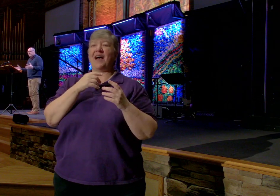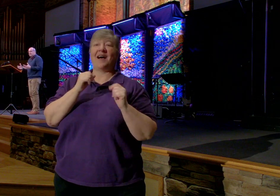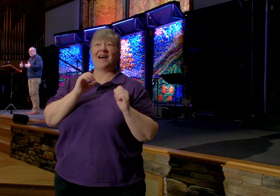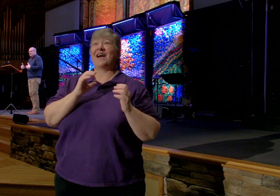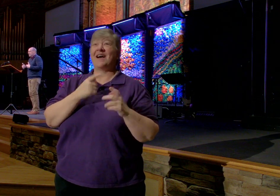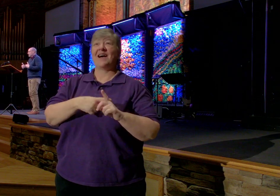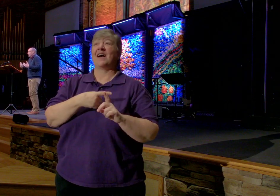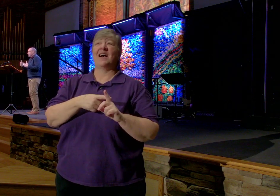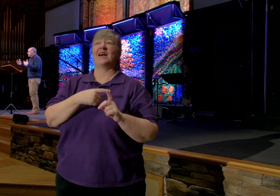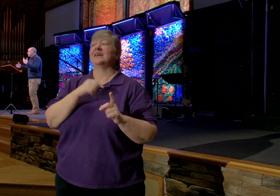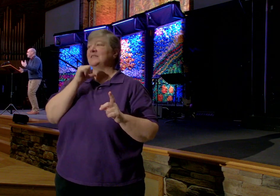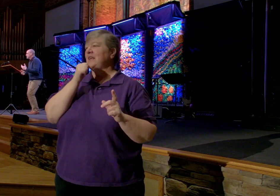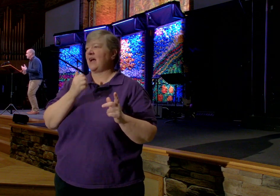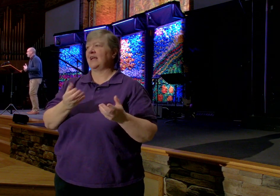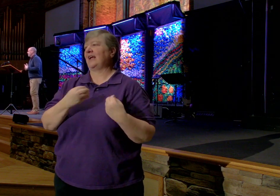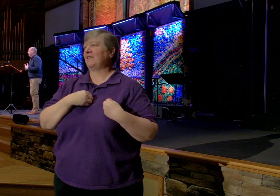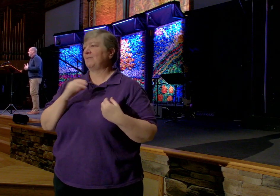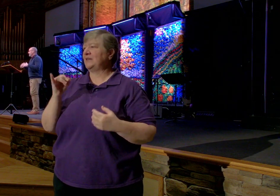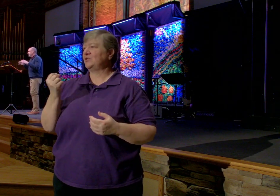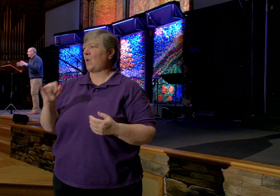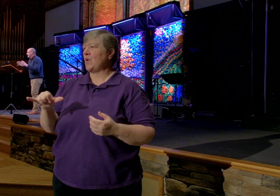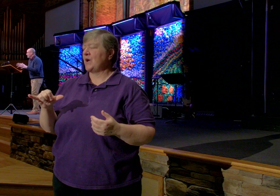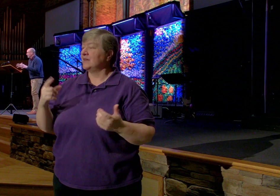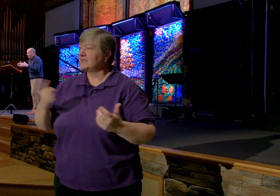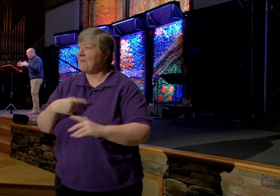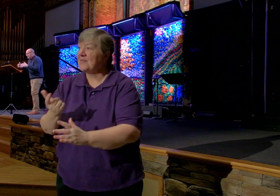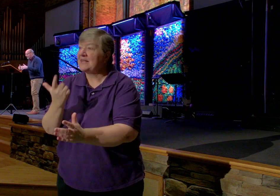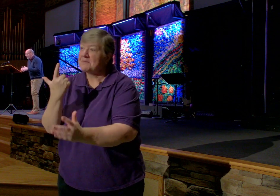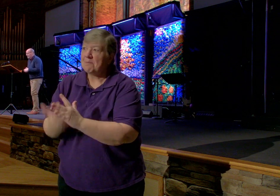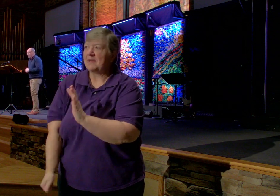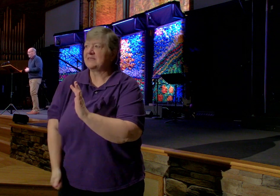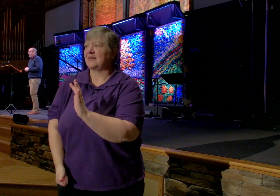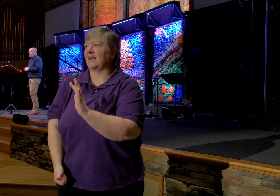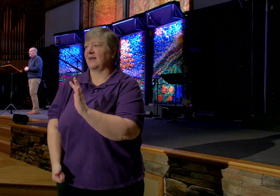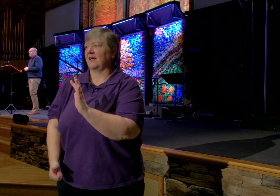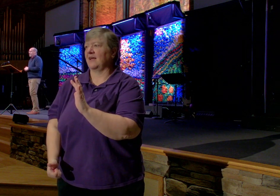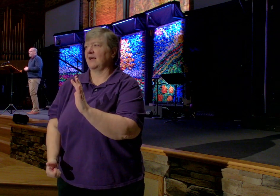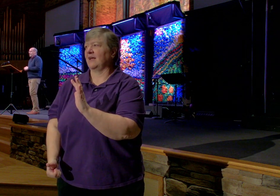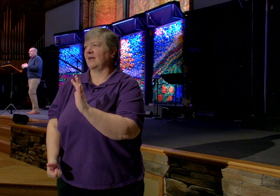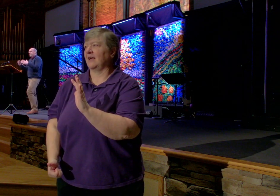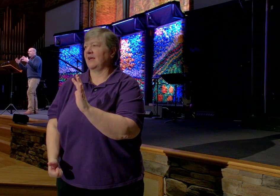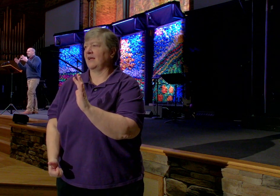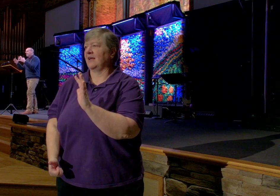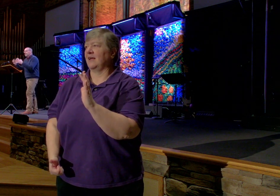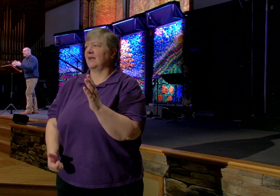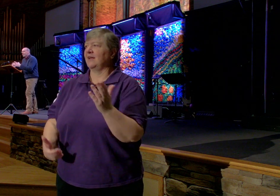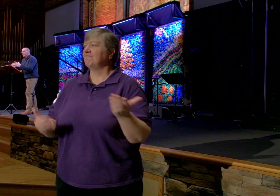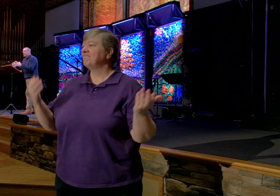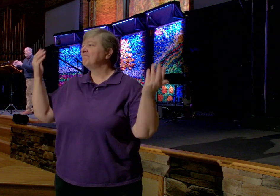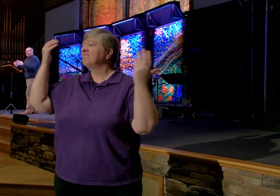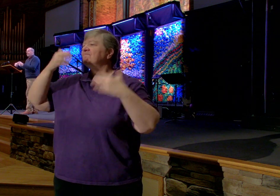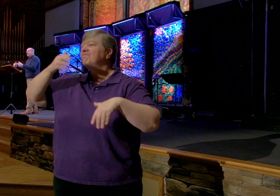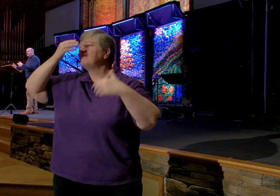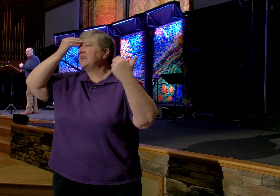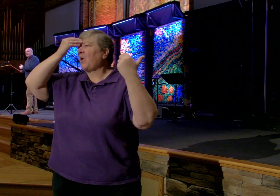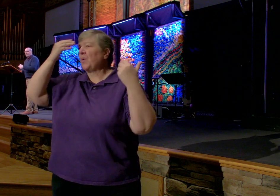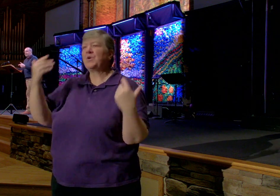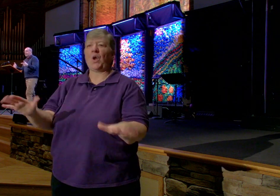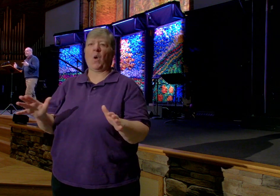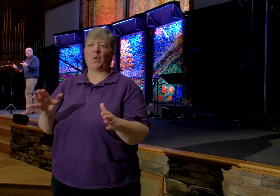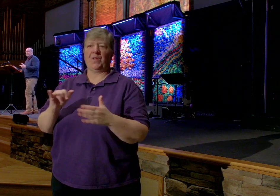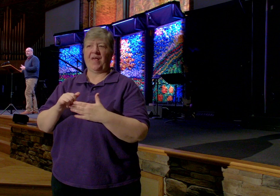joy, and why there's something just seems like there's missing in his life. They don't even